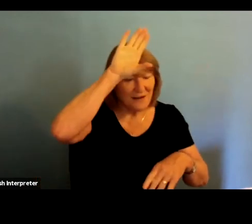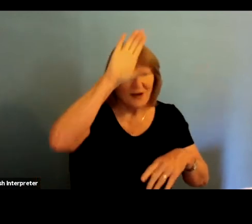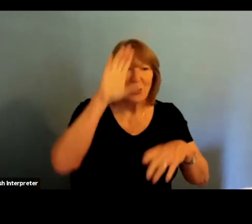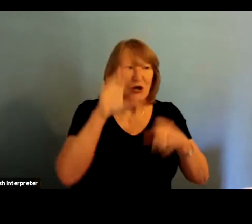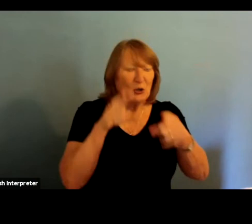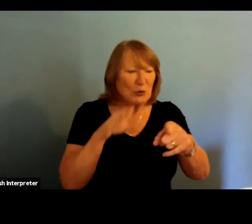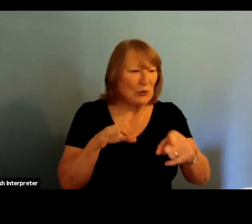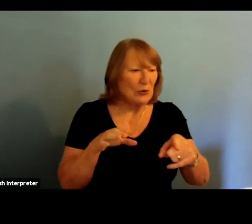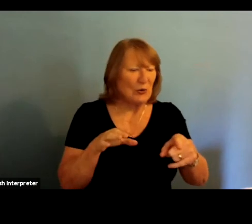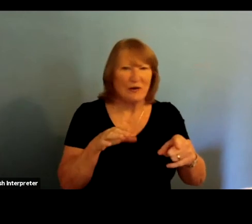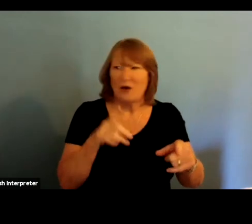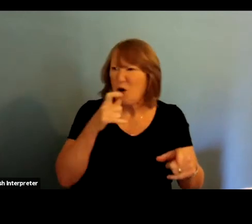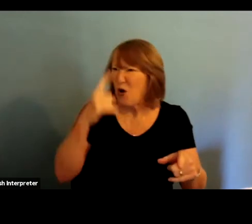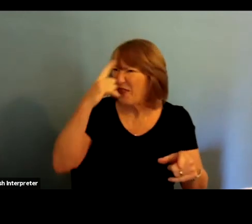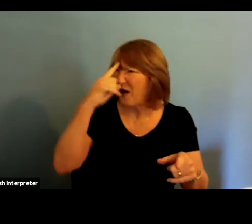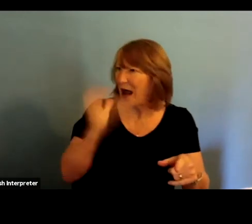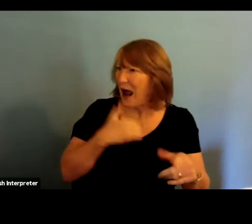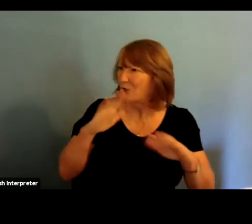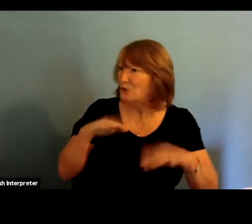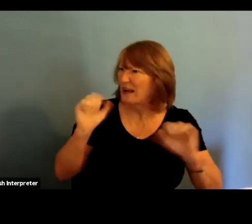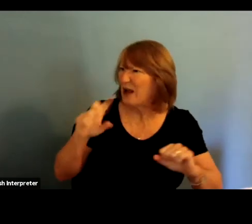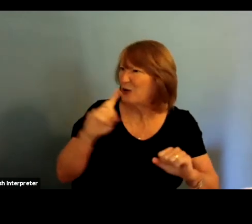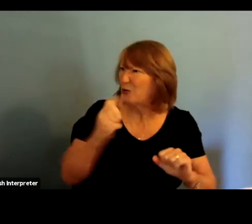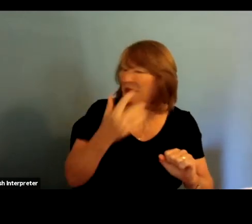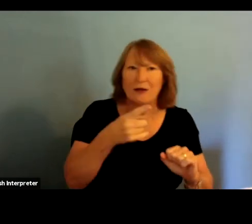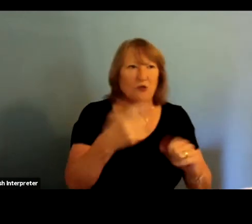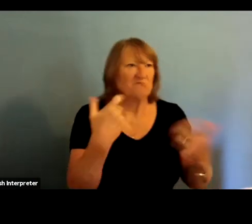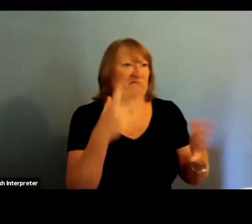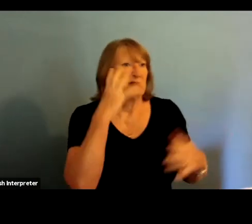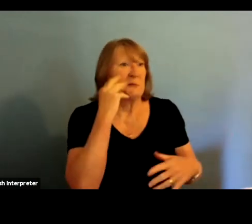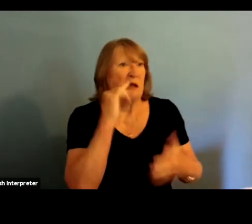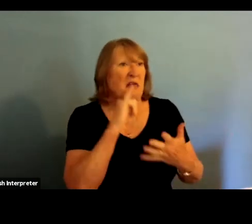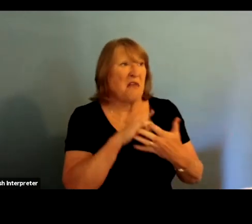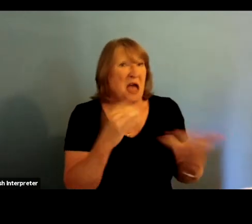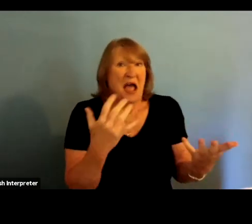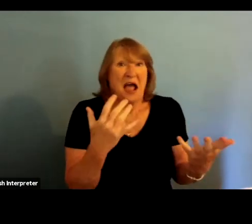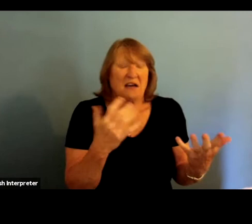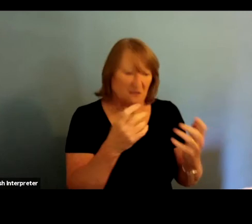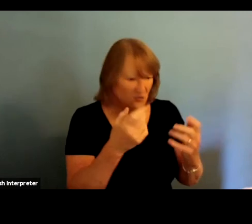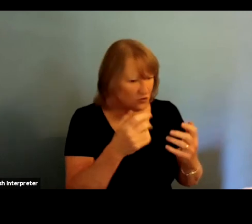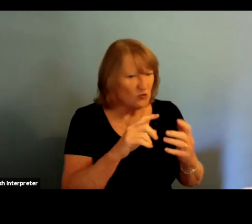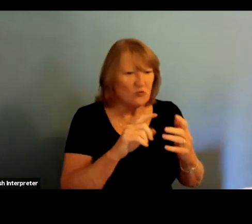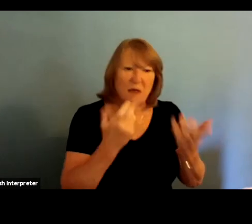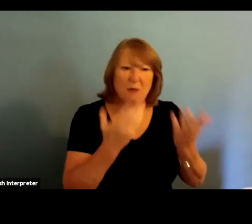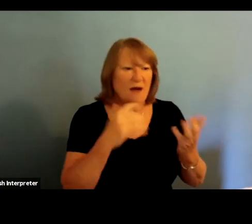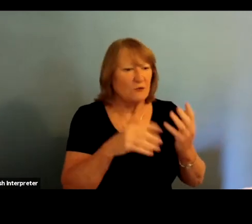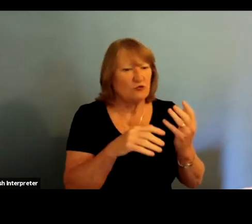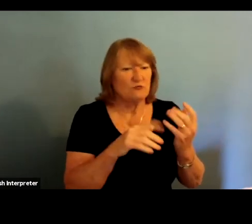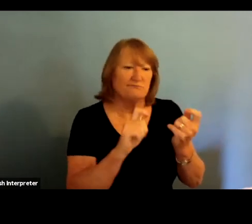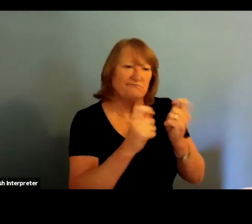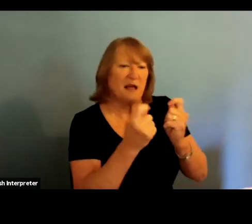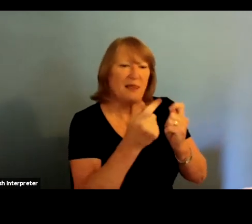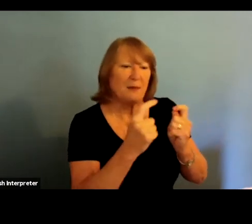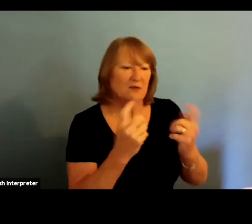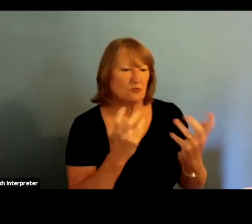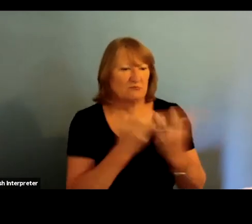have thought, but our children can do anything, and you make those tweaks to make it work, but the sky is the